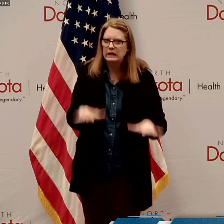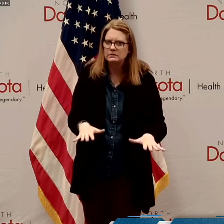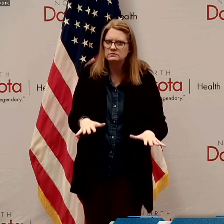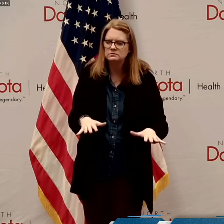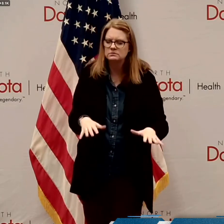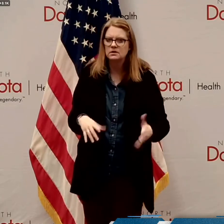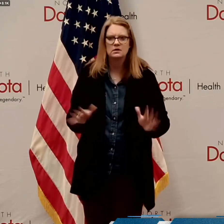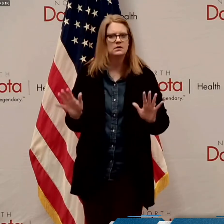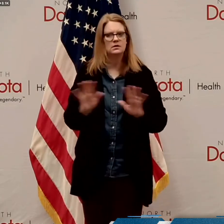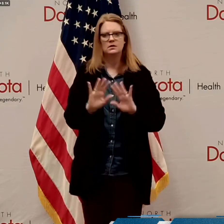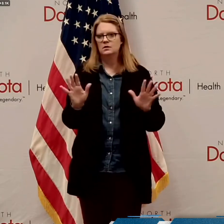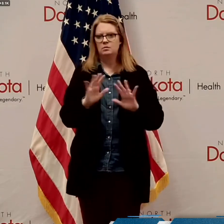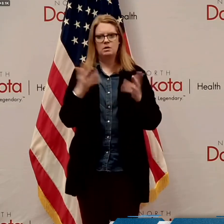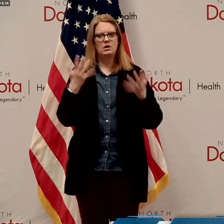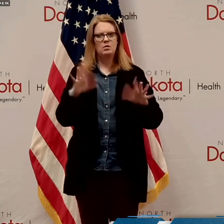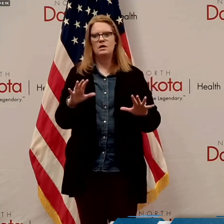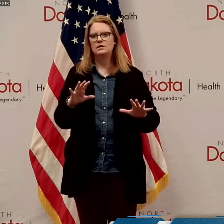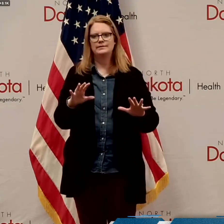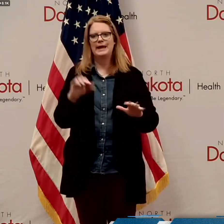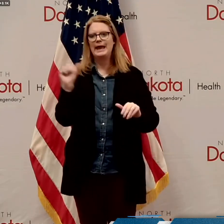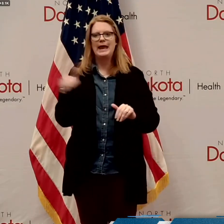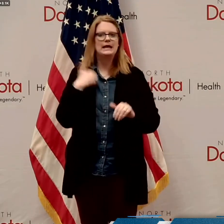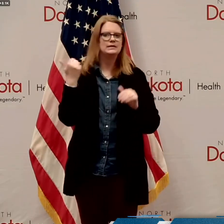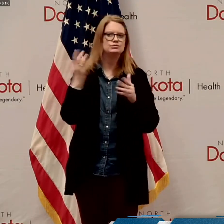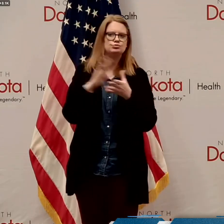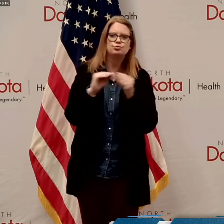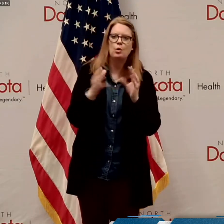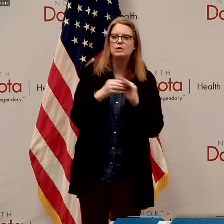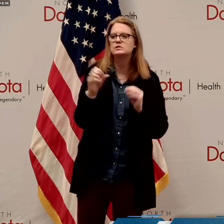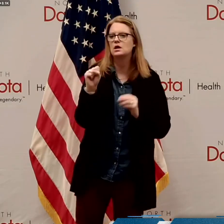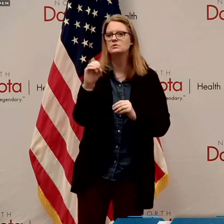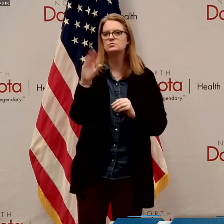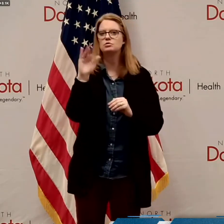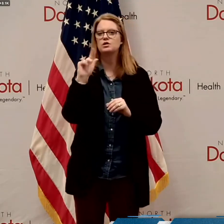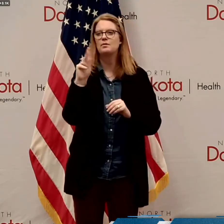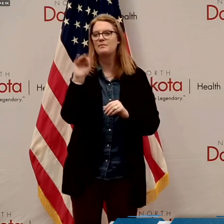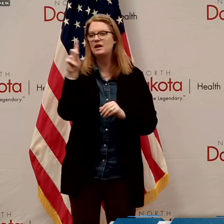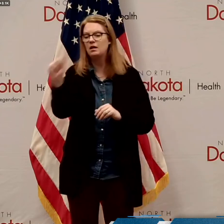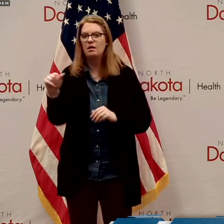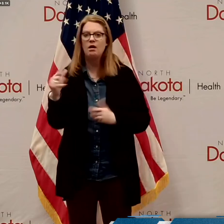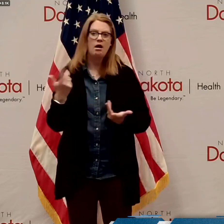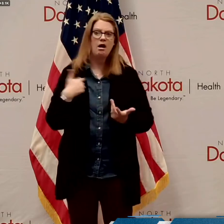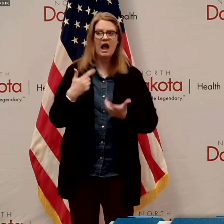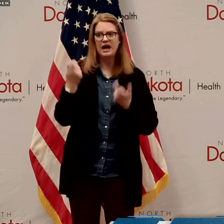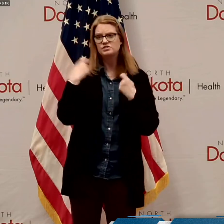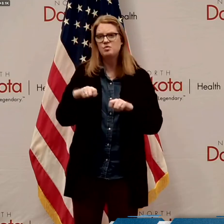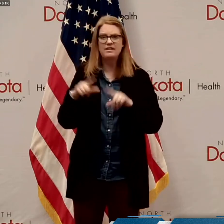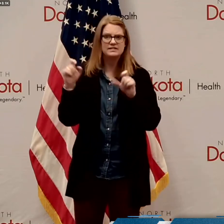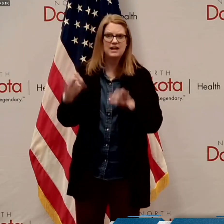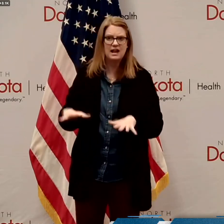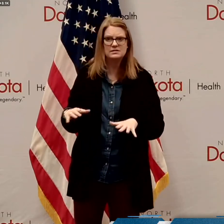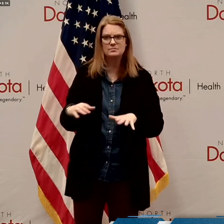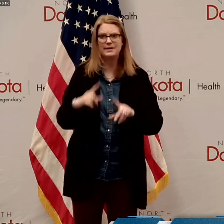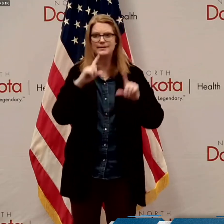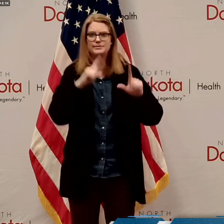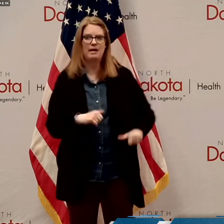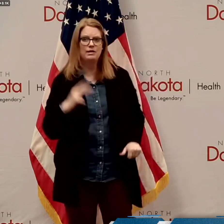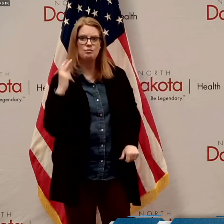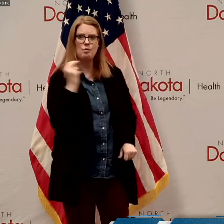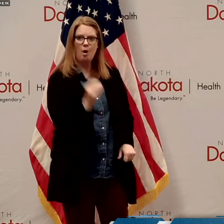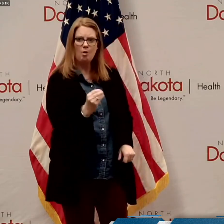see any more stories on social media where people are saying, hey, I tried to get tested and I couldn't. There'd be no reason for that, because we do have